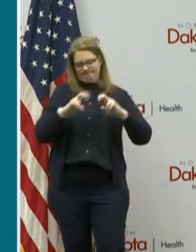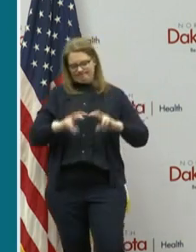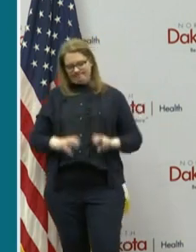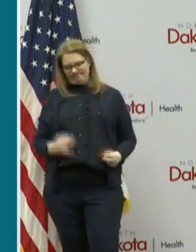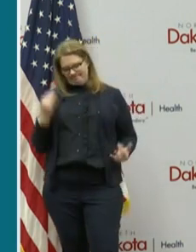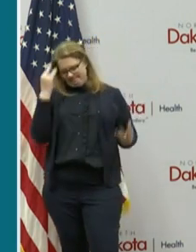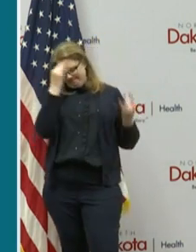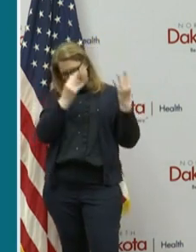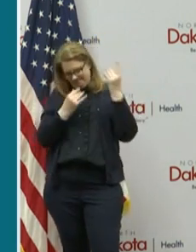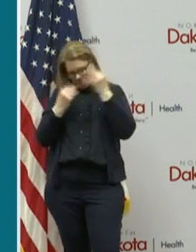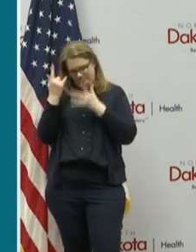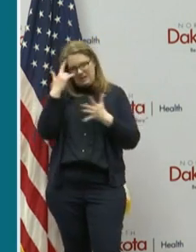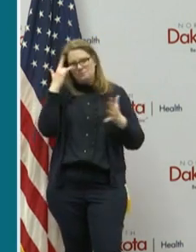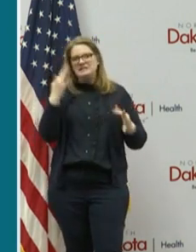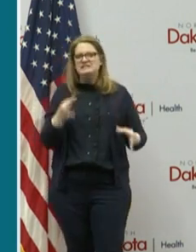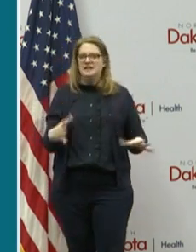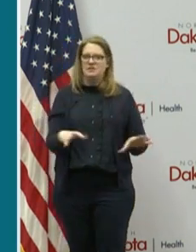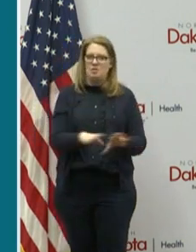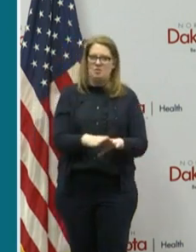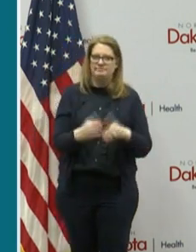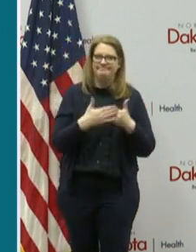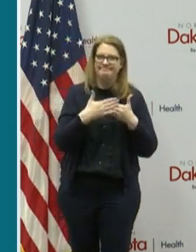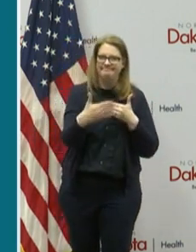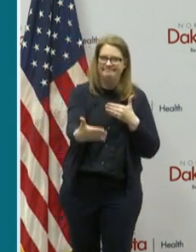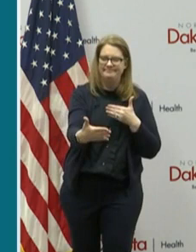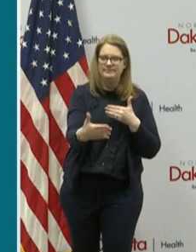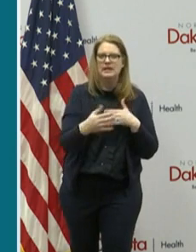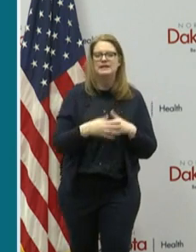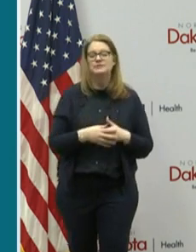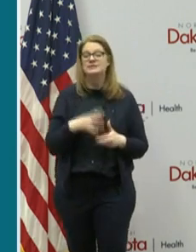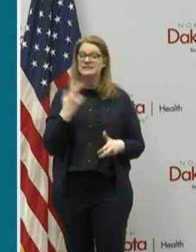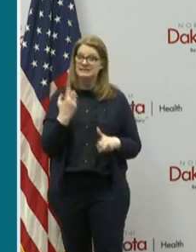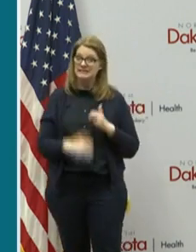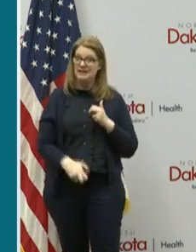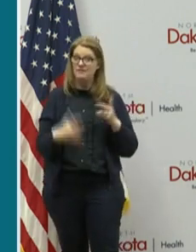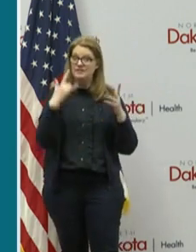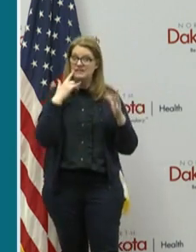an emotional decision to make, particularly